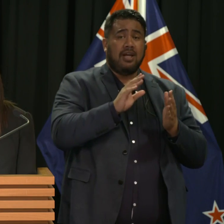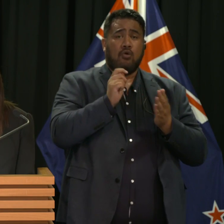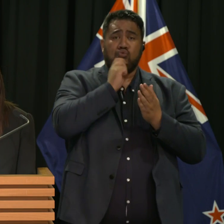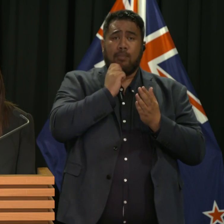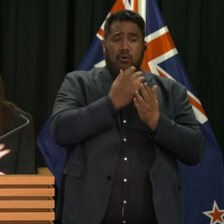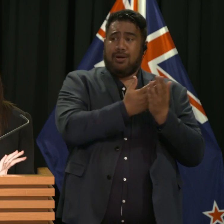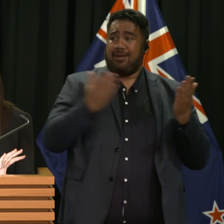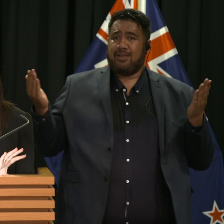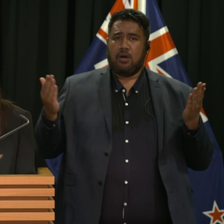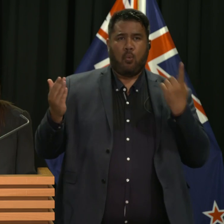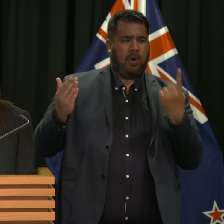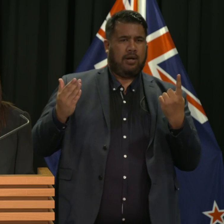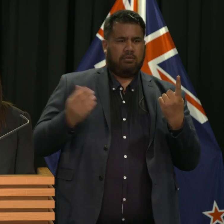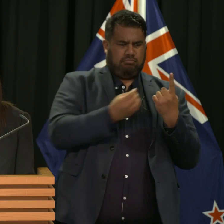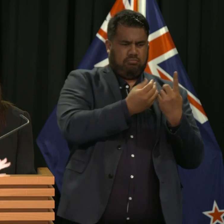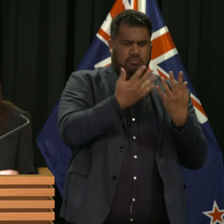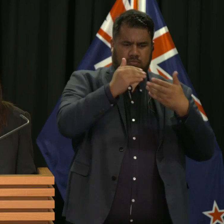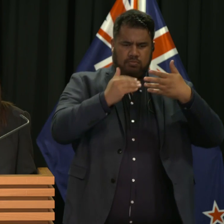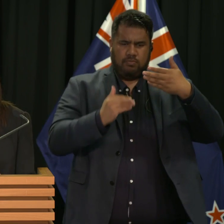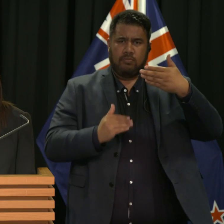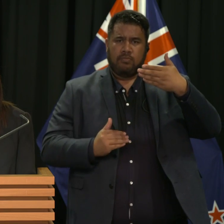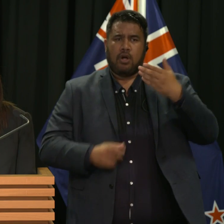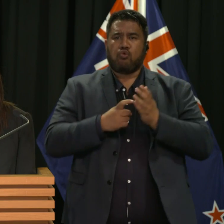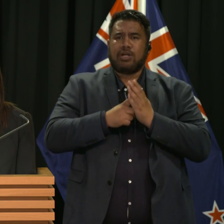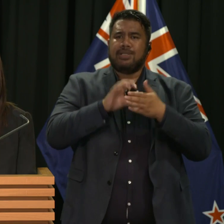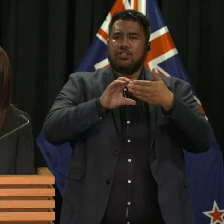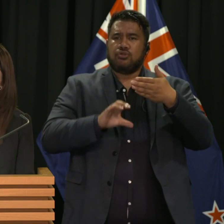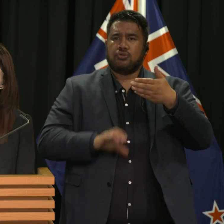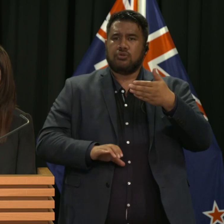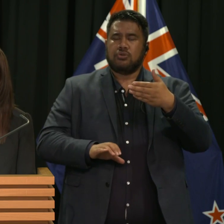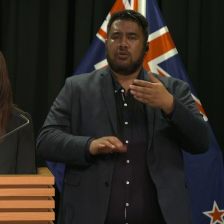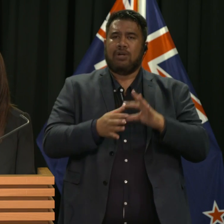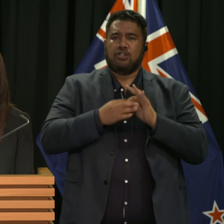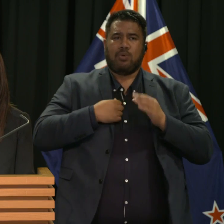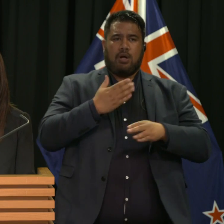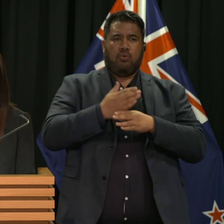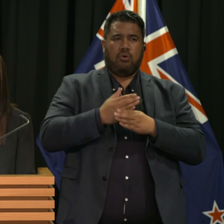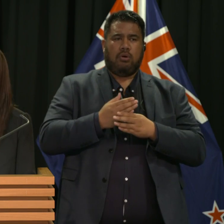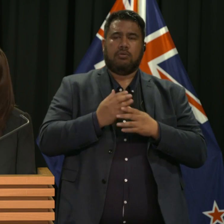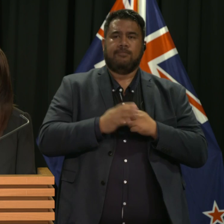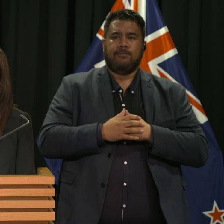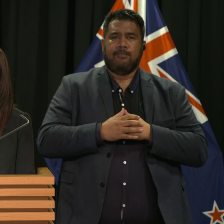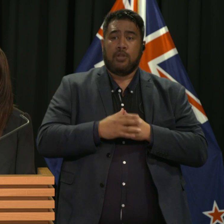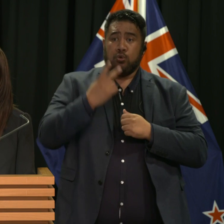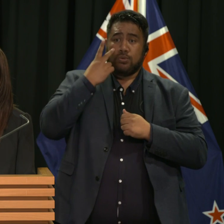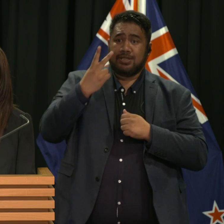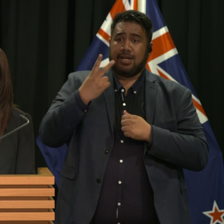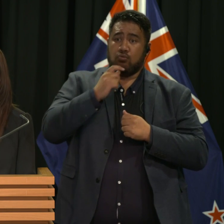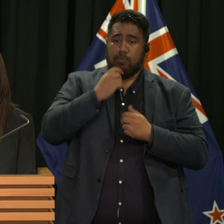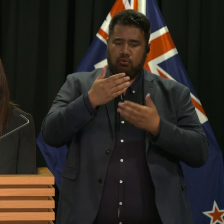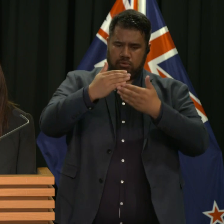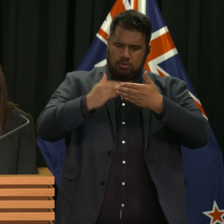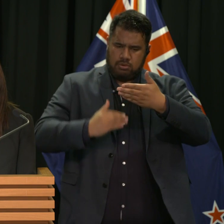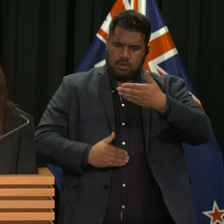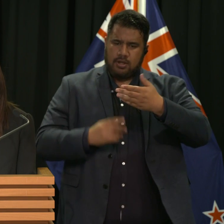only just one part of a much wider piece of work. And as you'll see from the response to the report, the